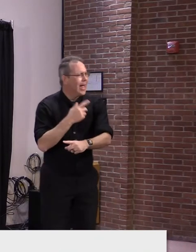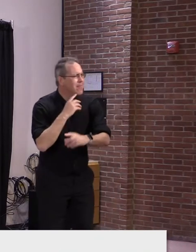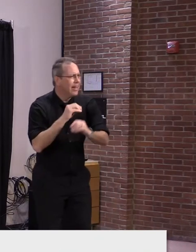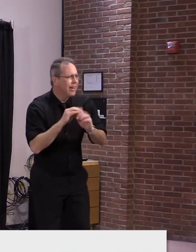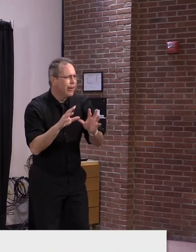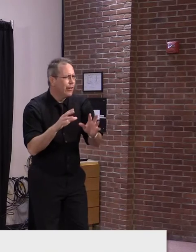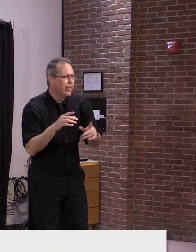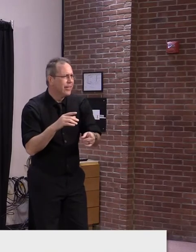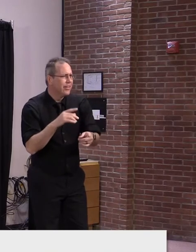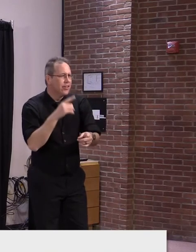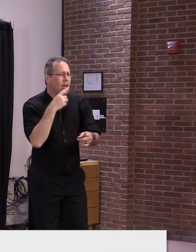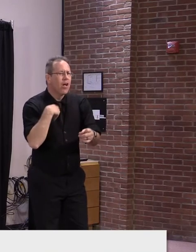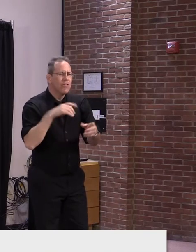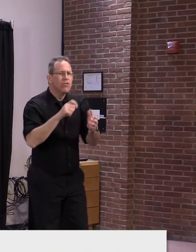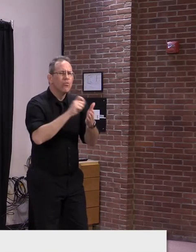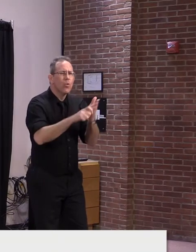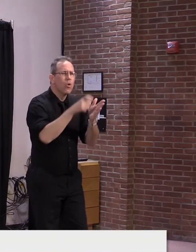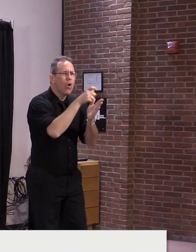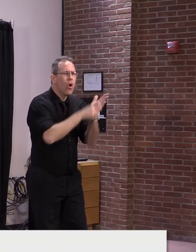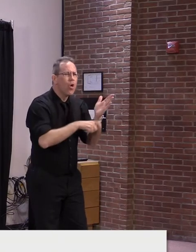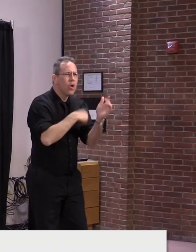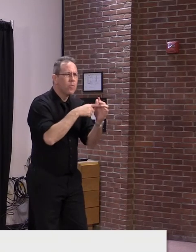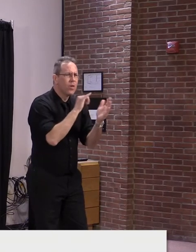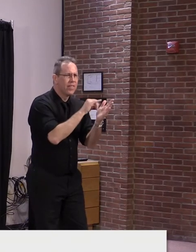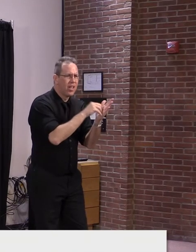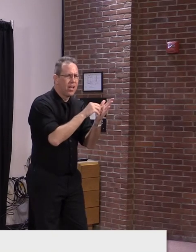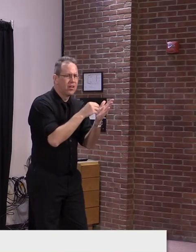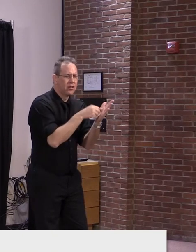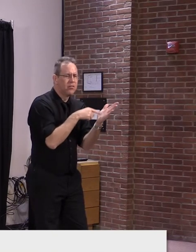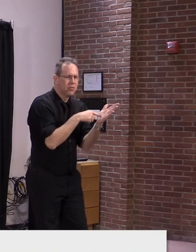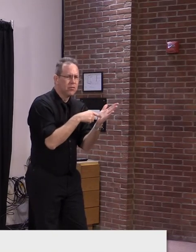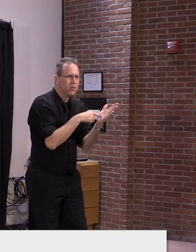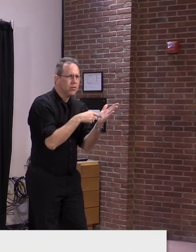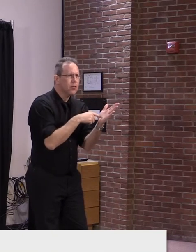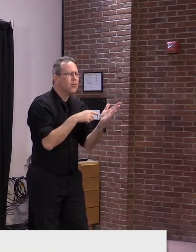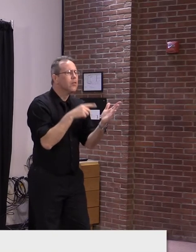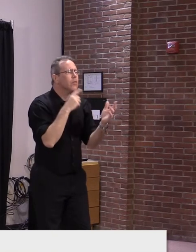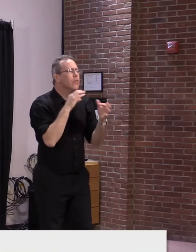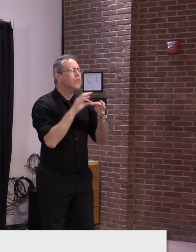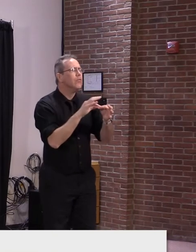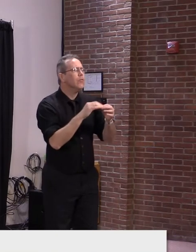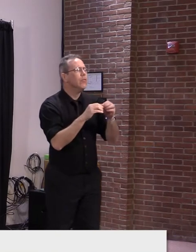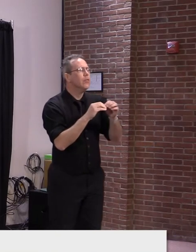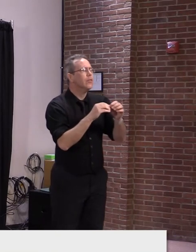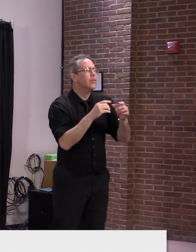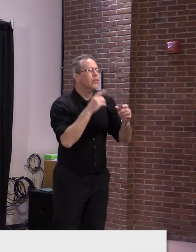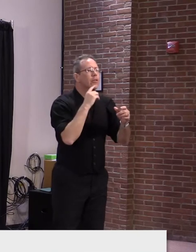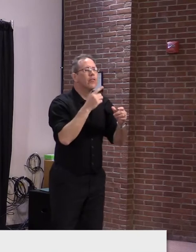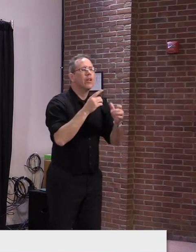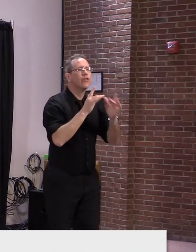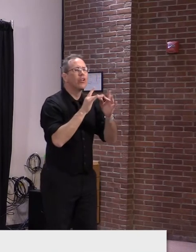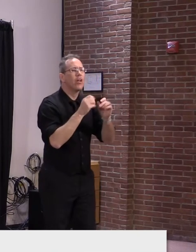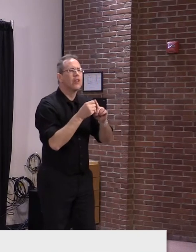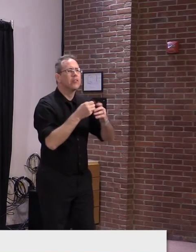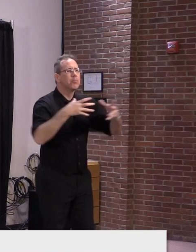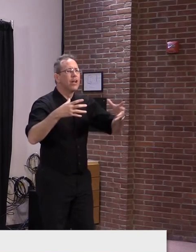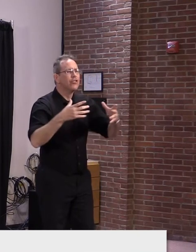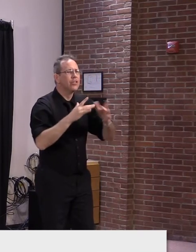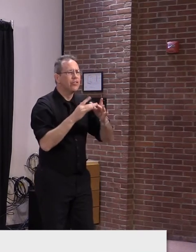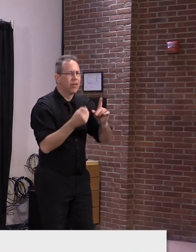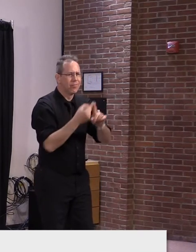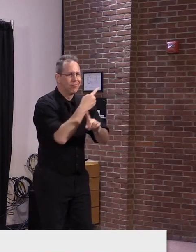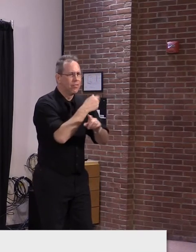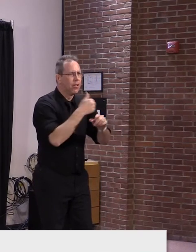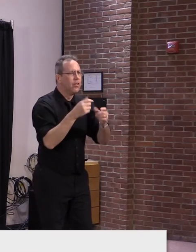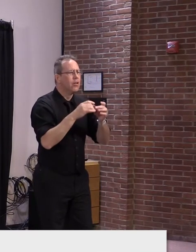about utilizing ARPA funding for broadband expansion, as well as cell service, especially in the